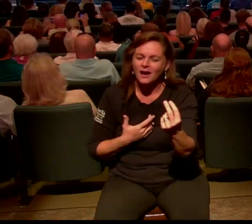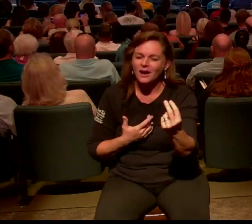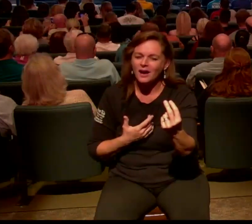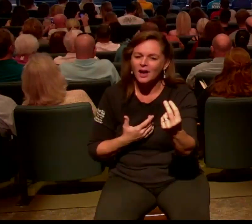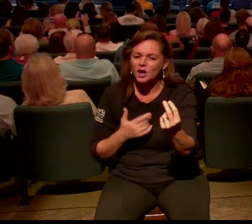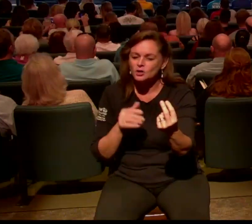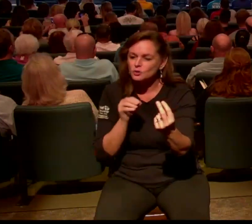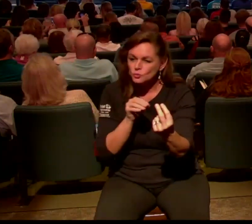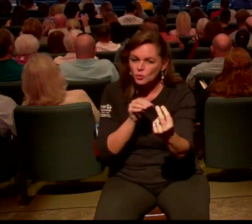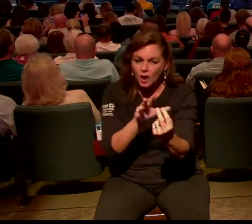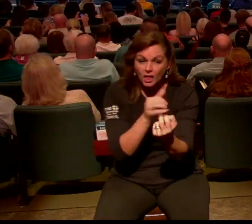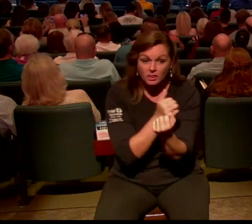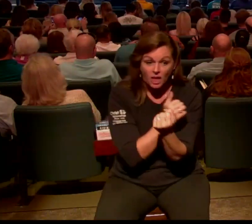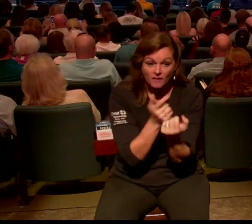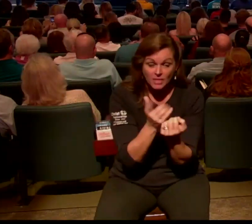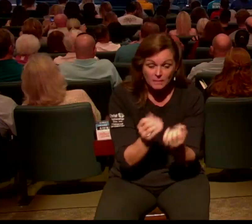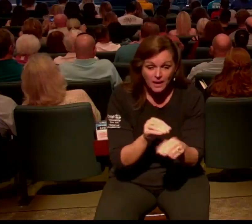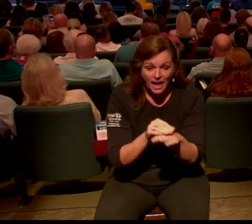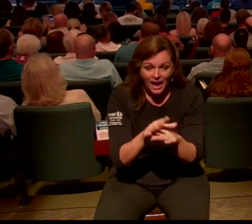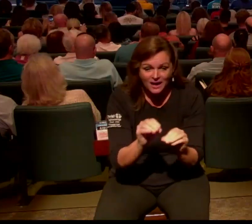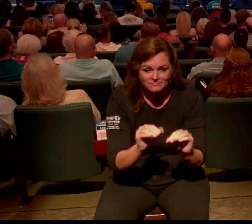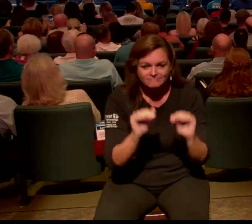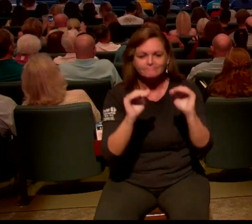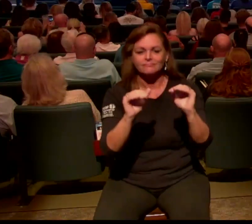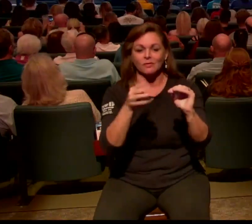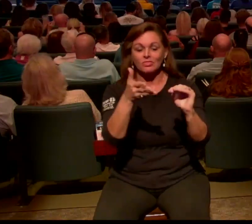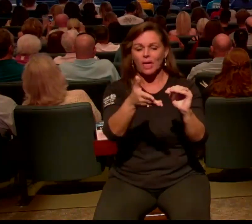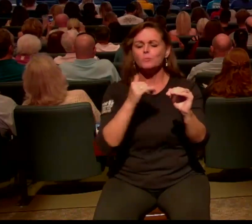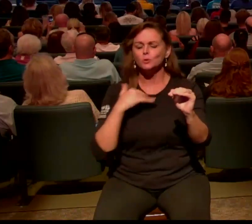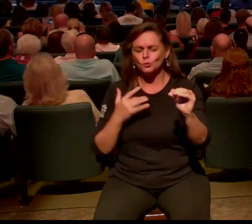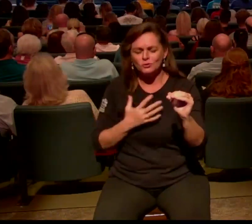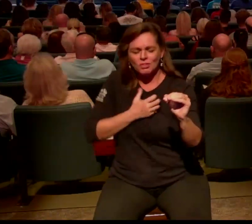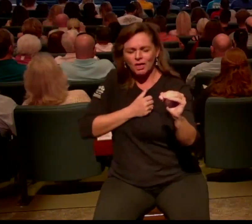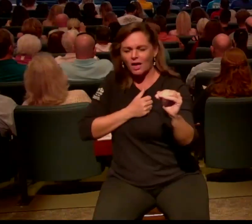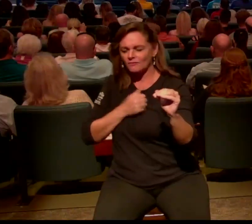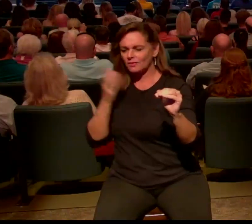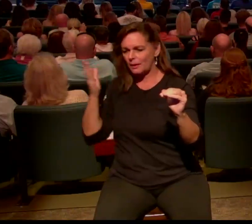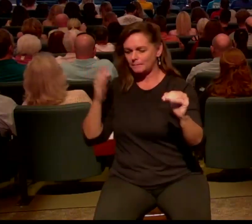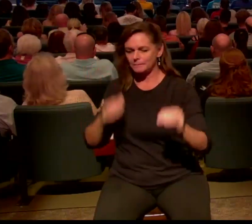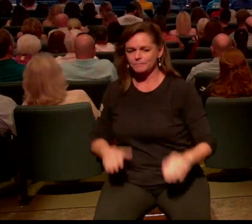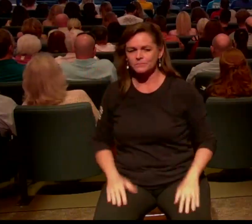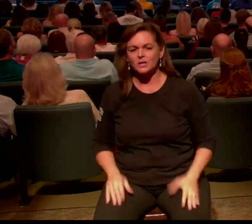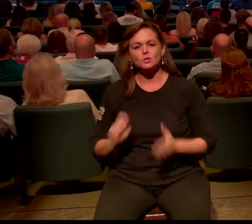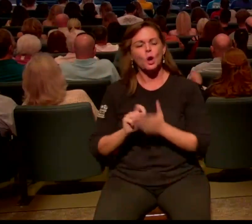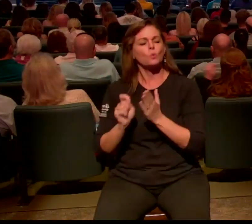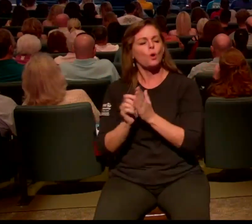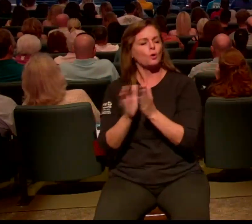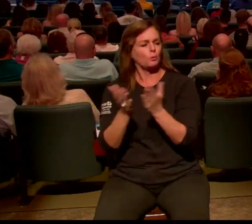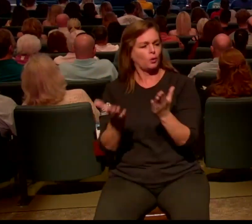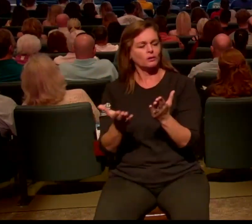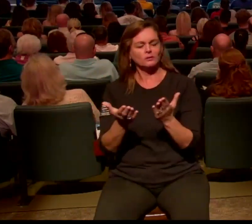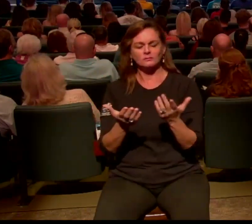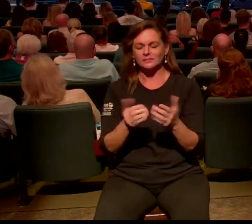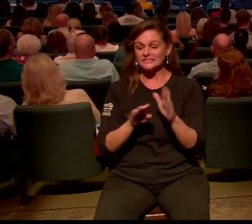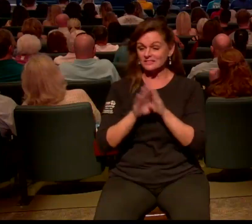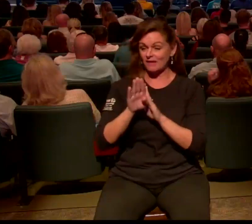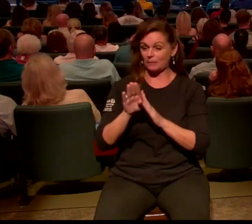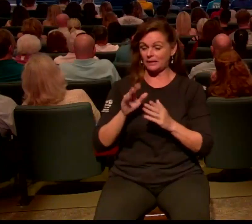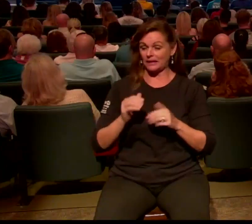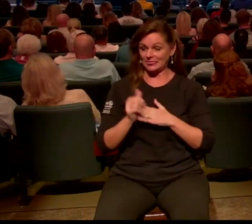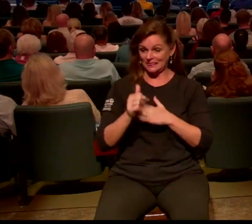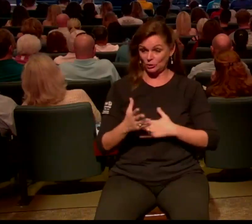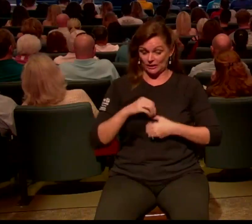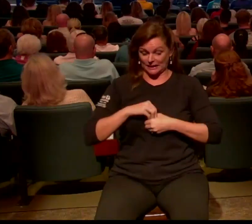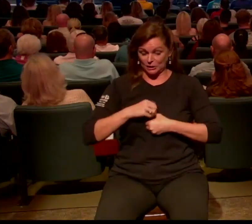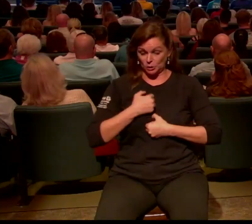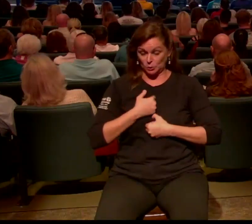I wrote a book several years ago, and I revised it just last year, called Developing the Leader Within You 2.0. And one of the things I love